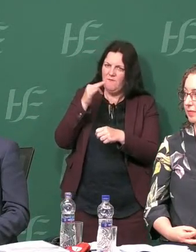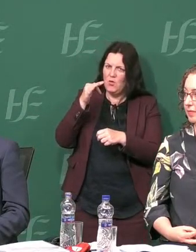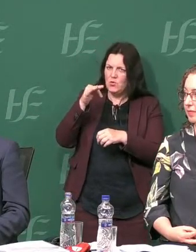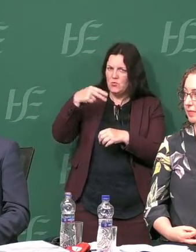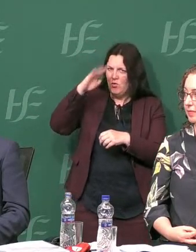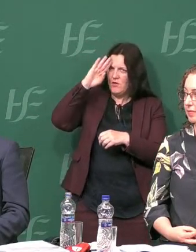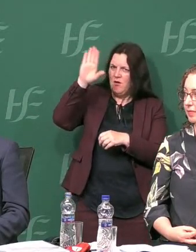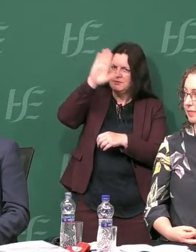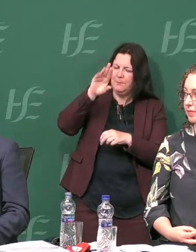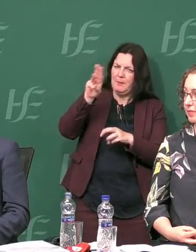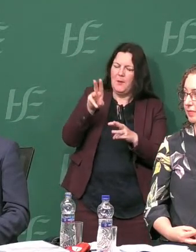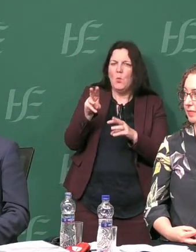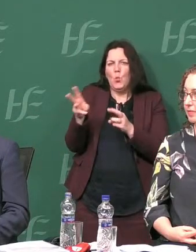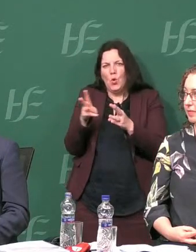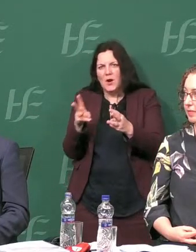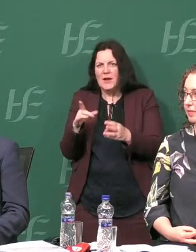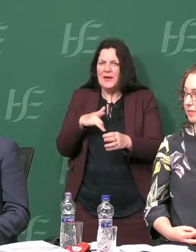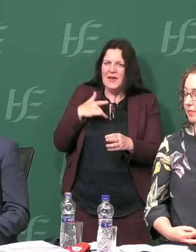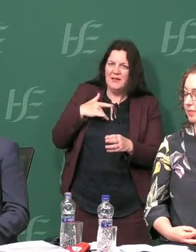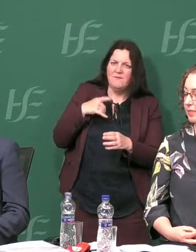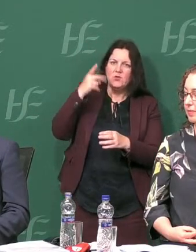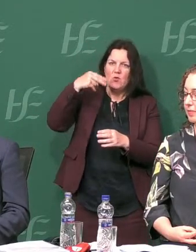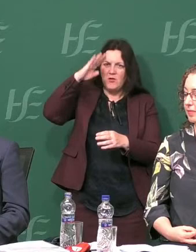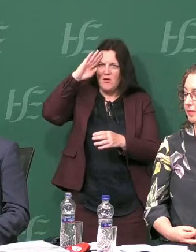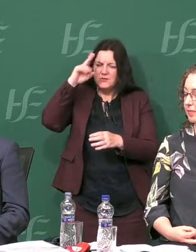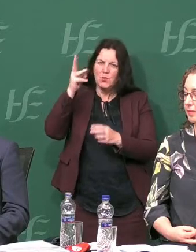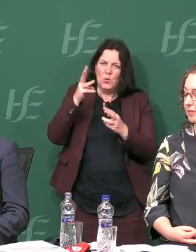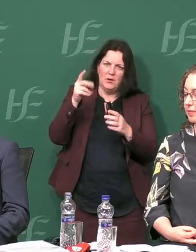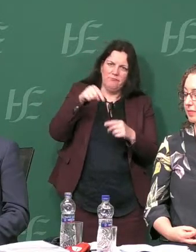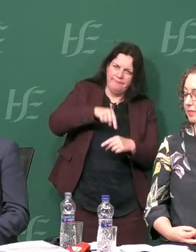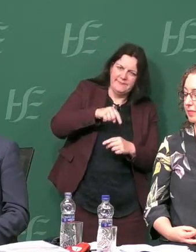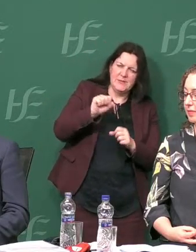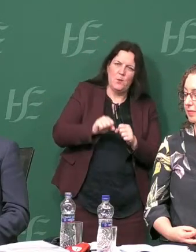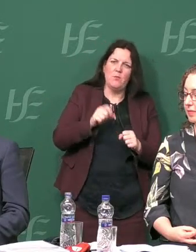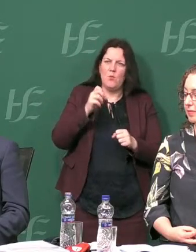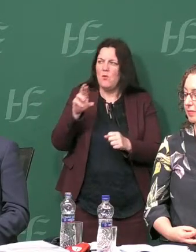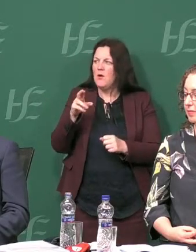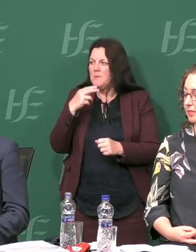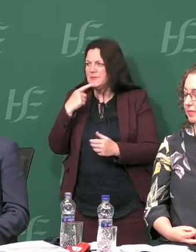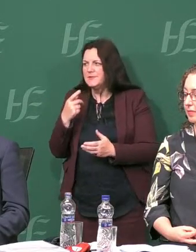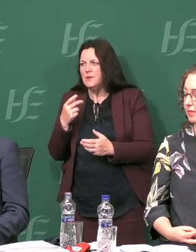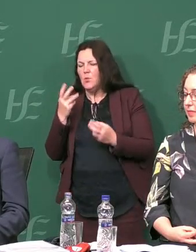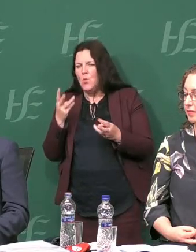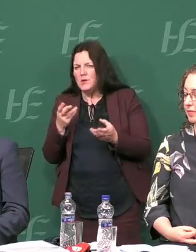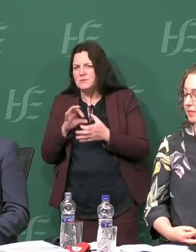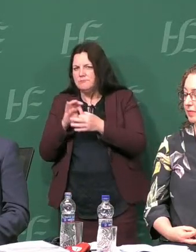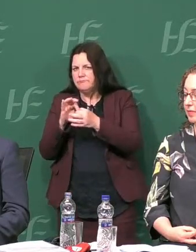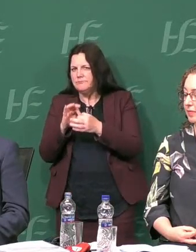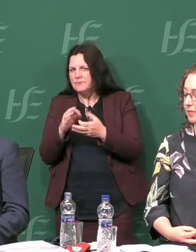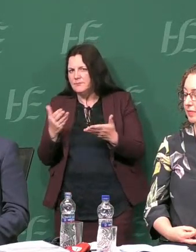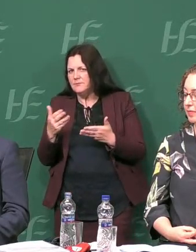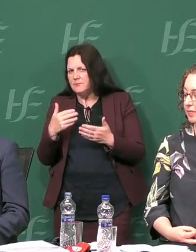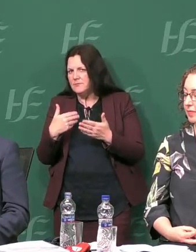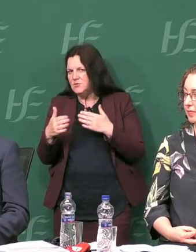Ireland. He wasn't able to commit a date this morning, but he did say it was one they wanted to solve and planned to